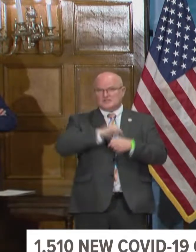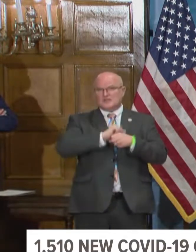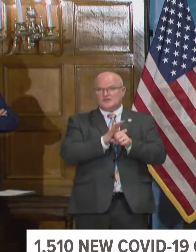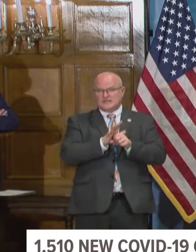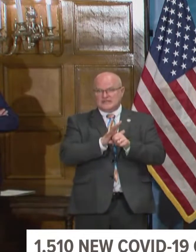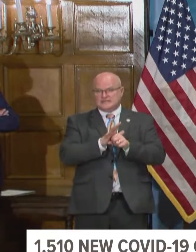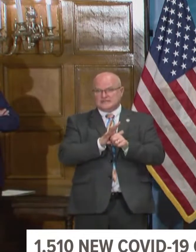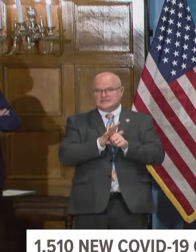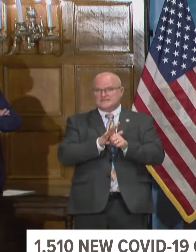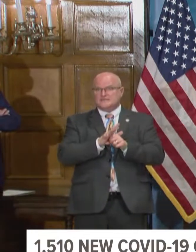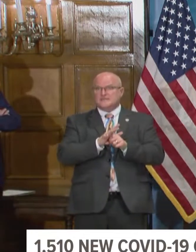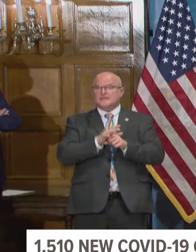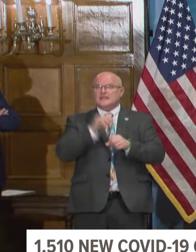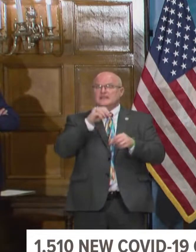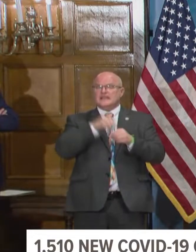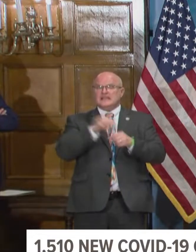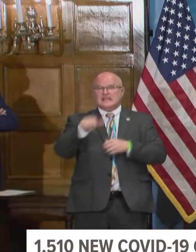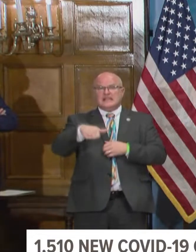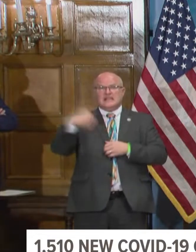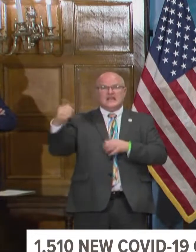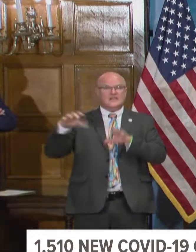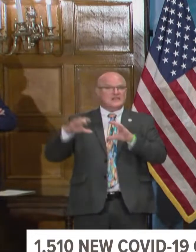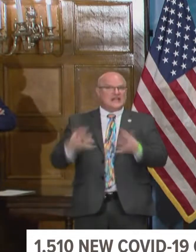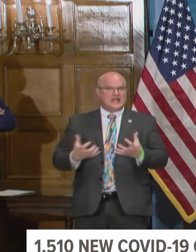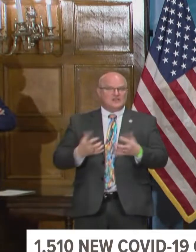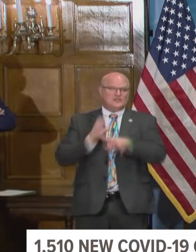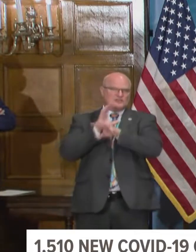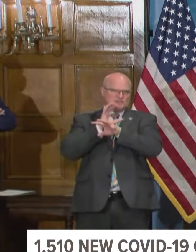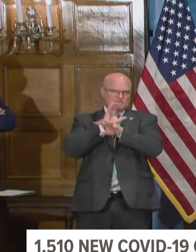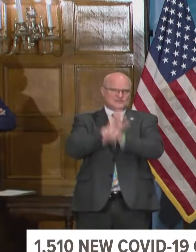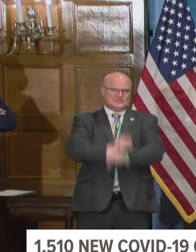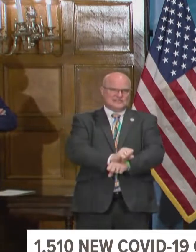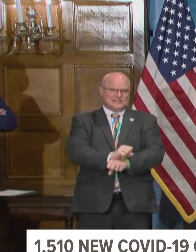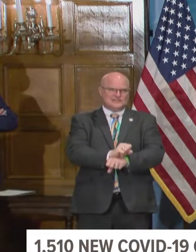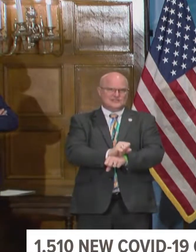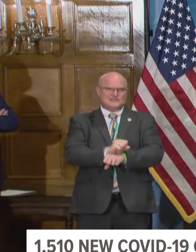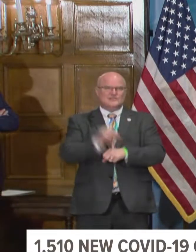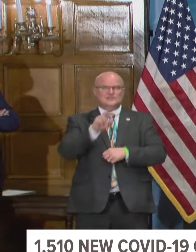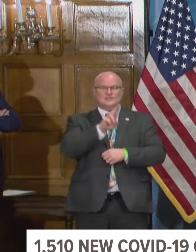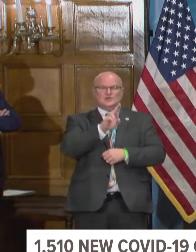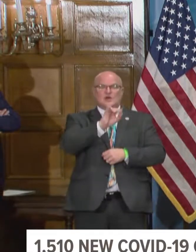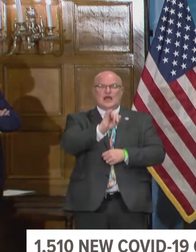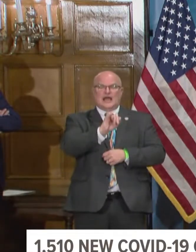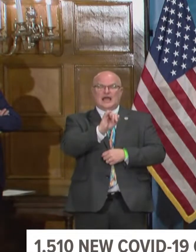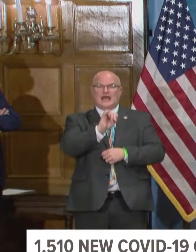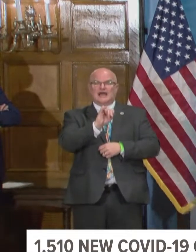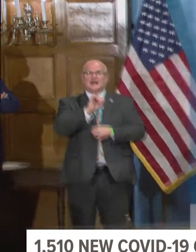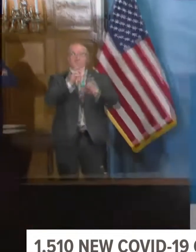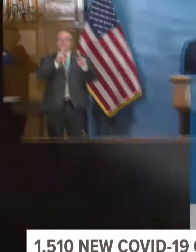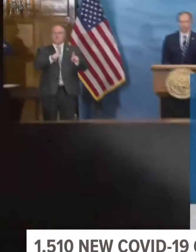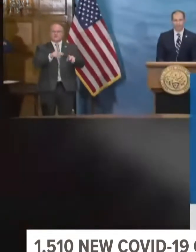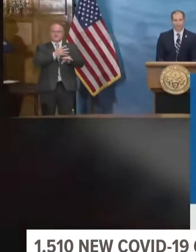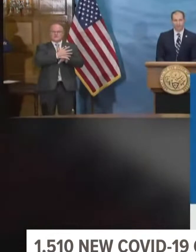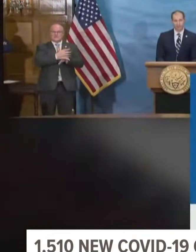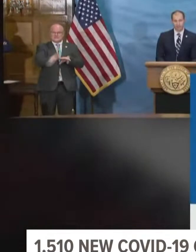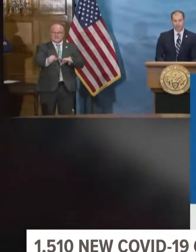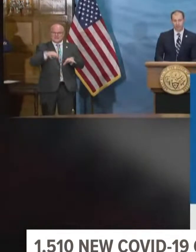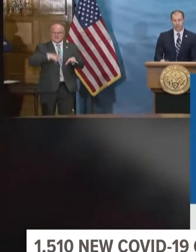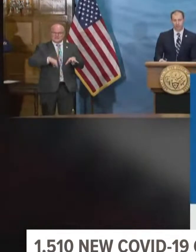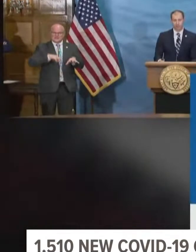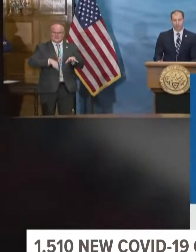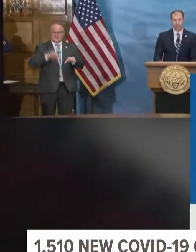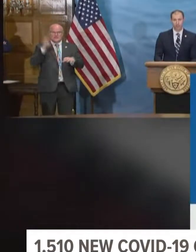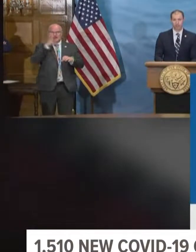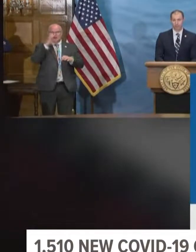COVID-19. If you fall in another category, if you were a traditional UI claimant who has exhausted benefits and was looking